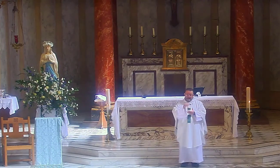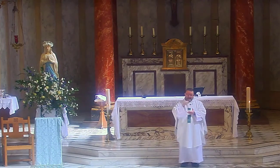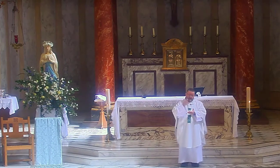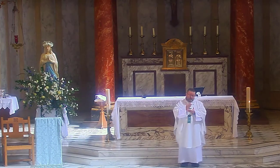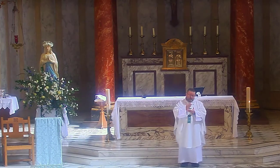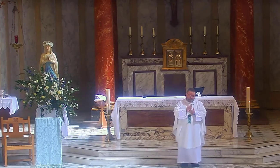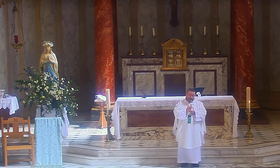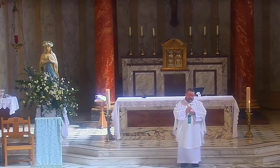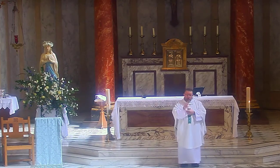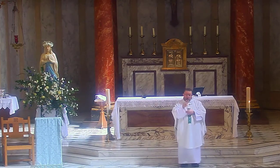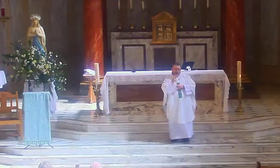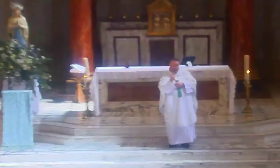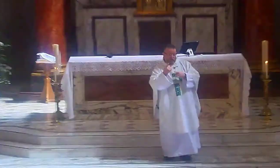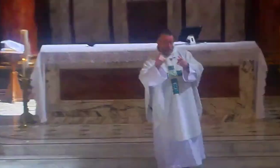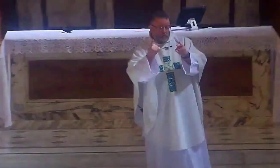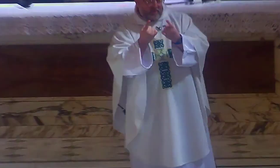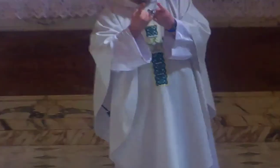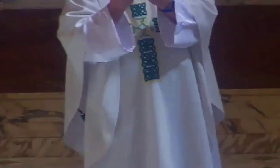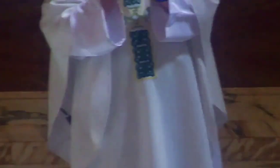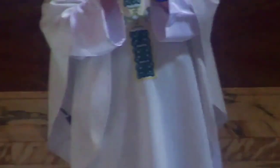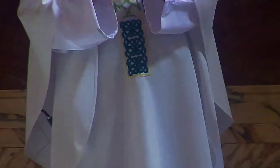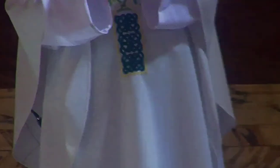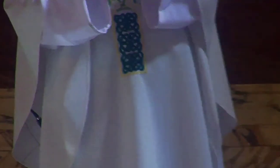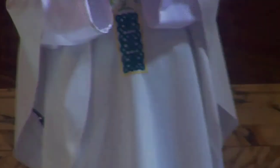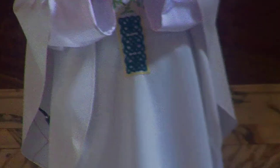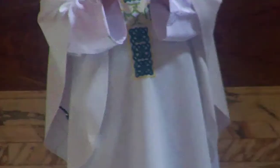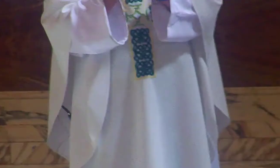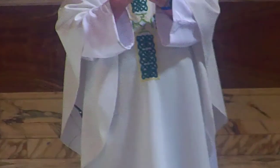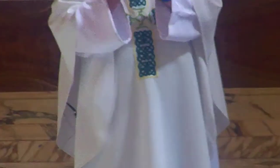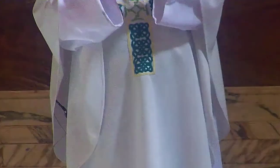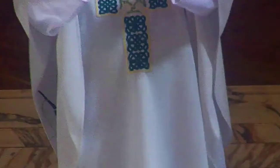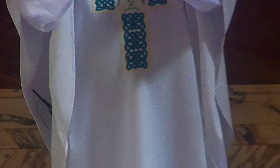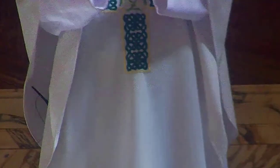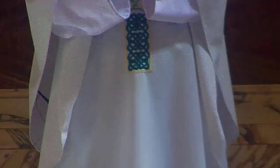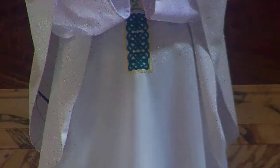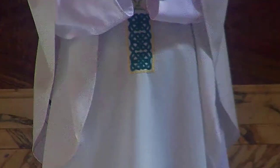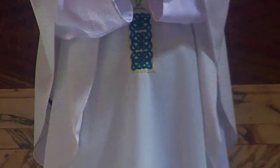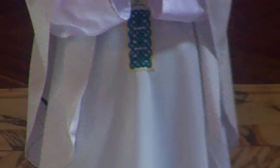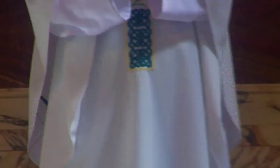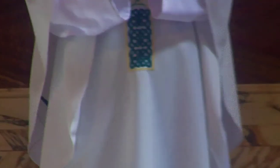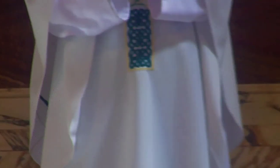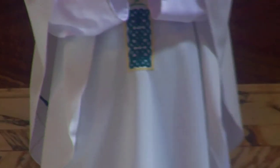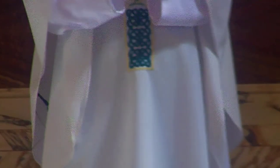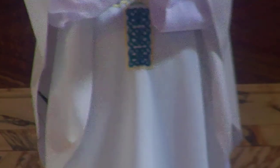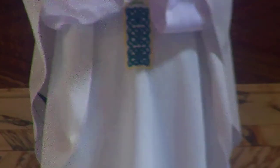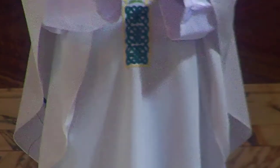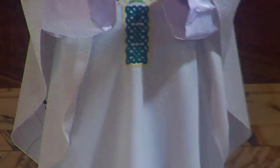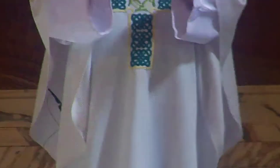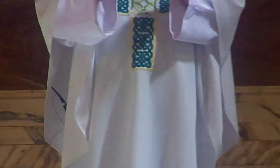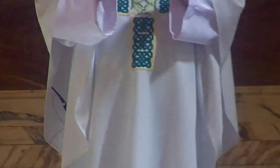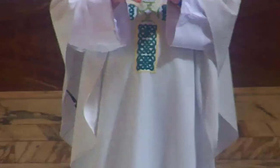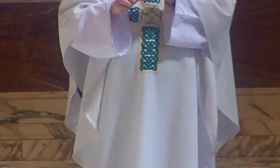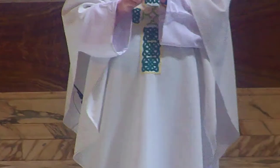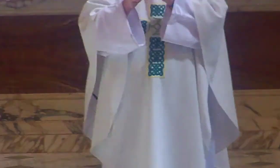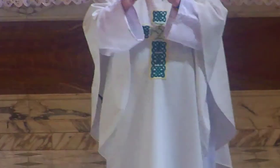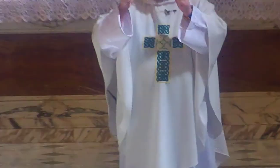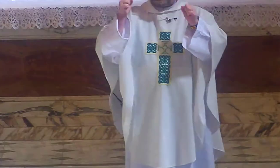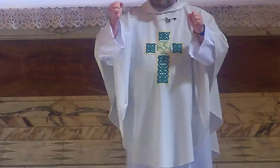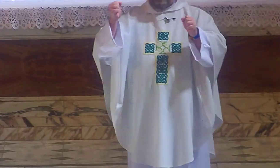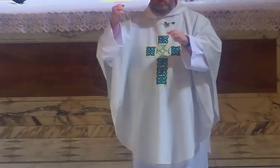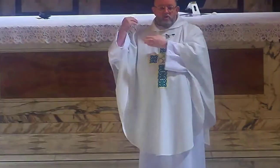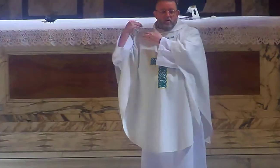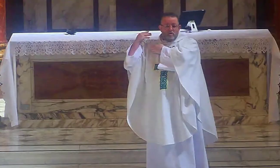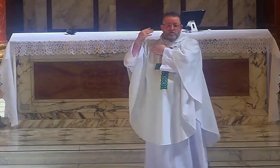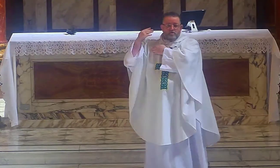that really two things have kept the church